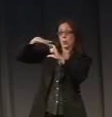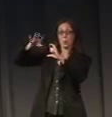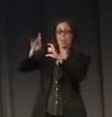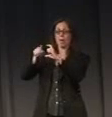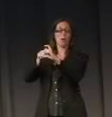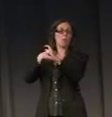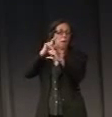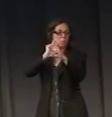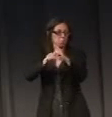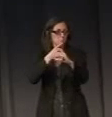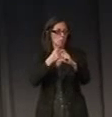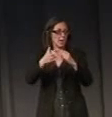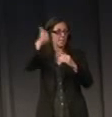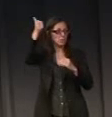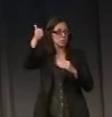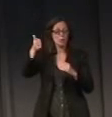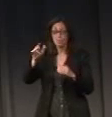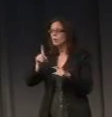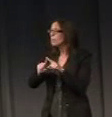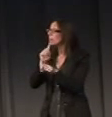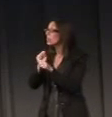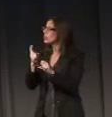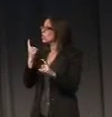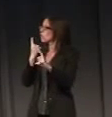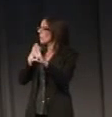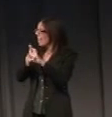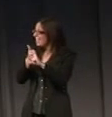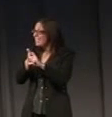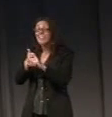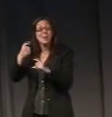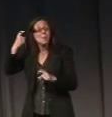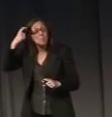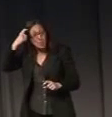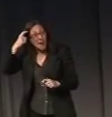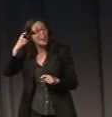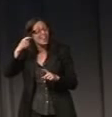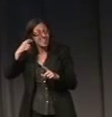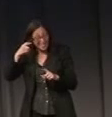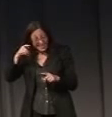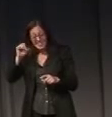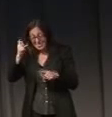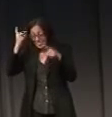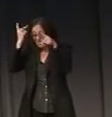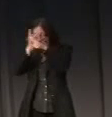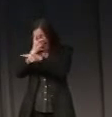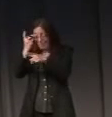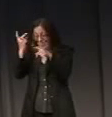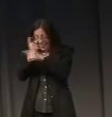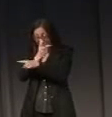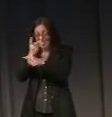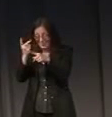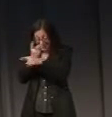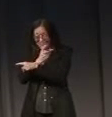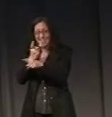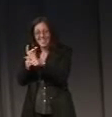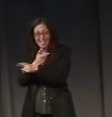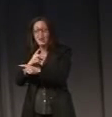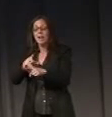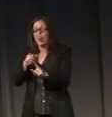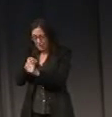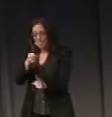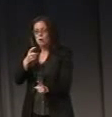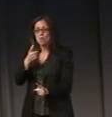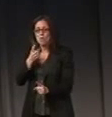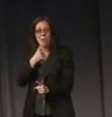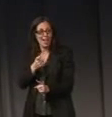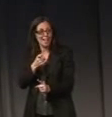is that red is a computation made by the brain as it attempts to come up with a label that is stable against space and time. And